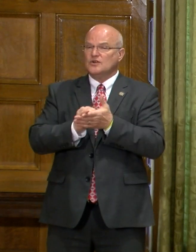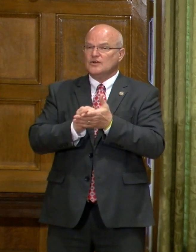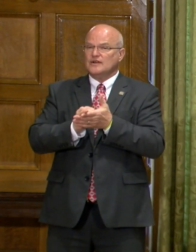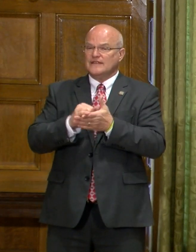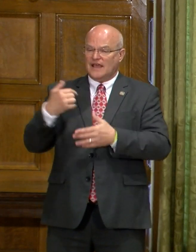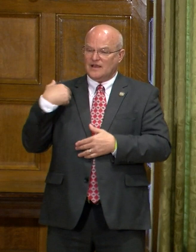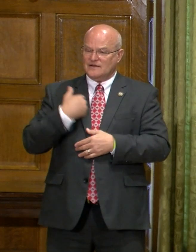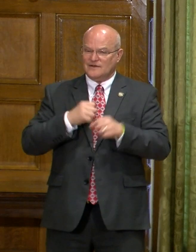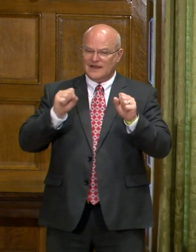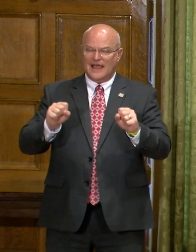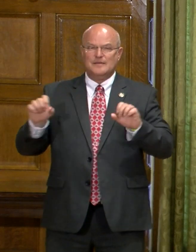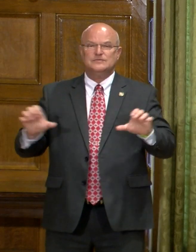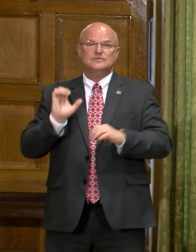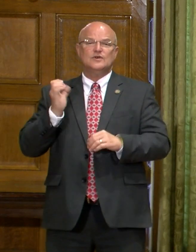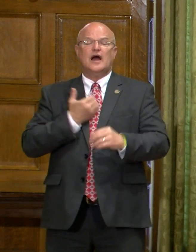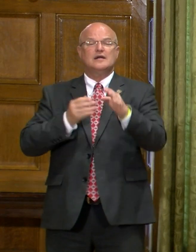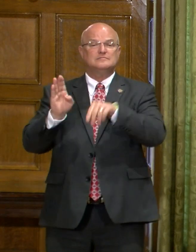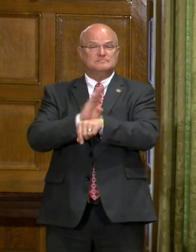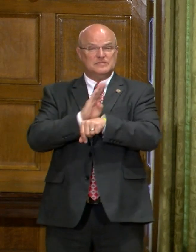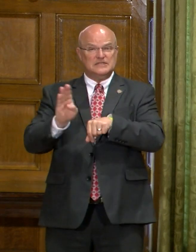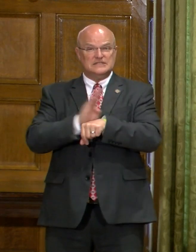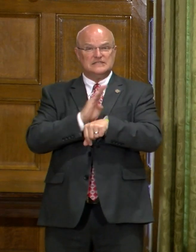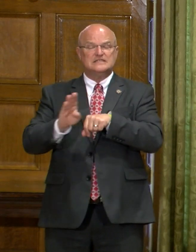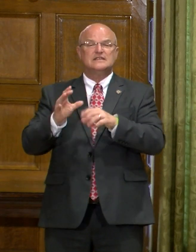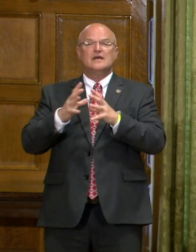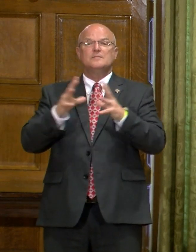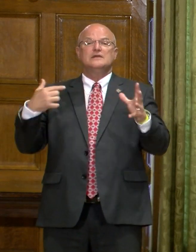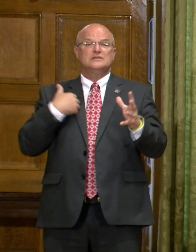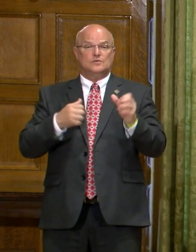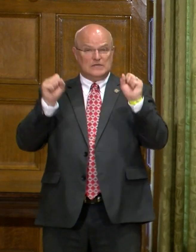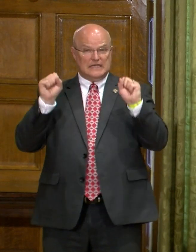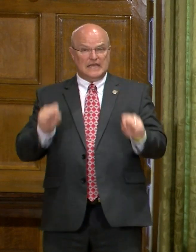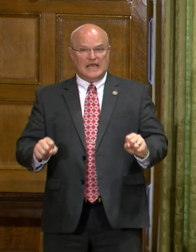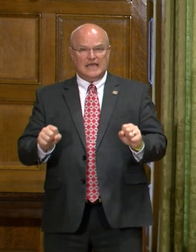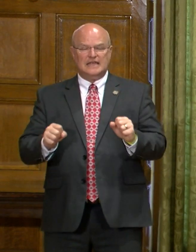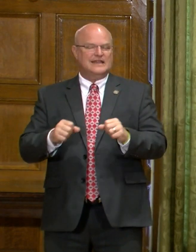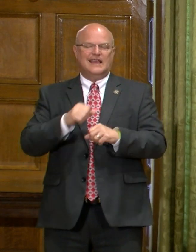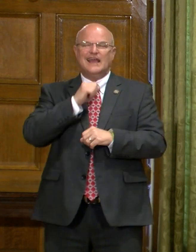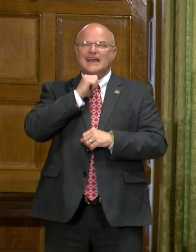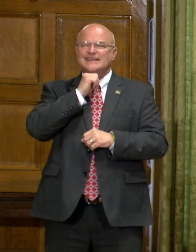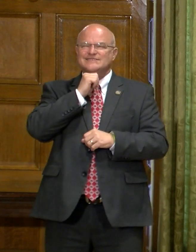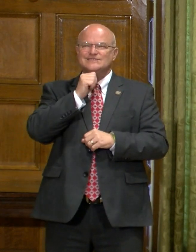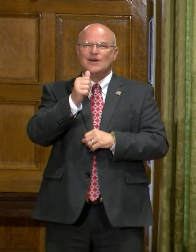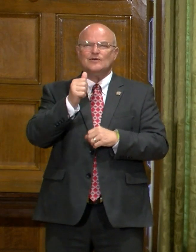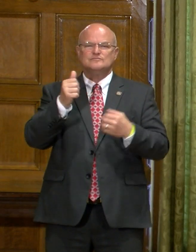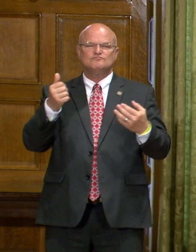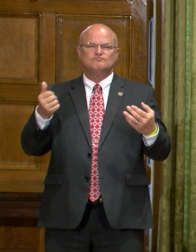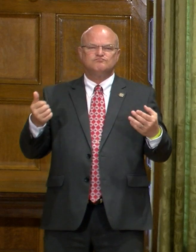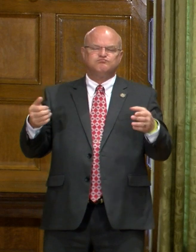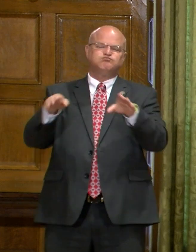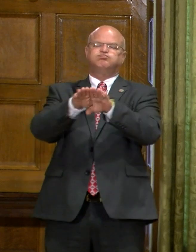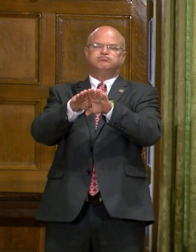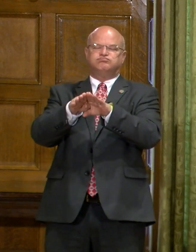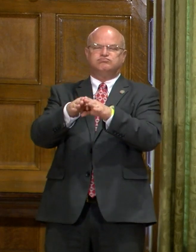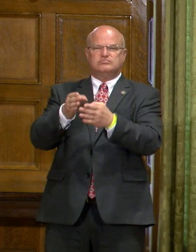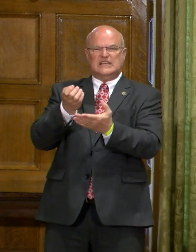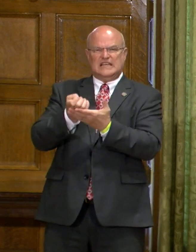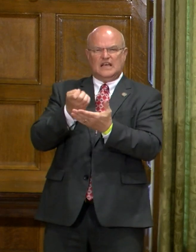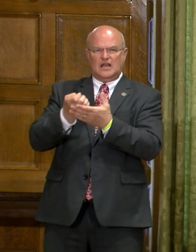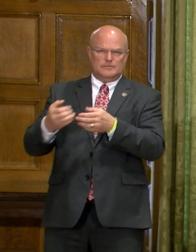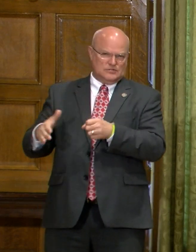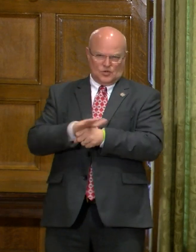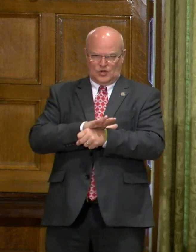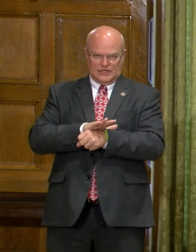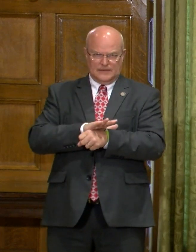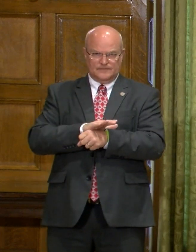that we're able to do our business to the extent that we can, and that we don't simply shut down our economy